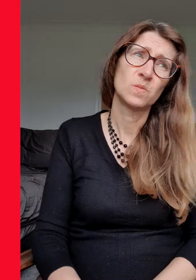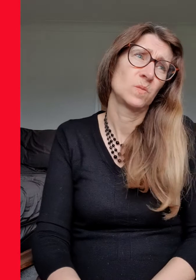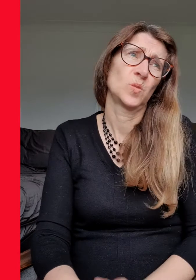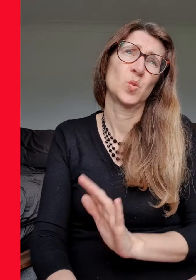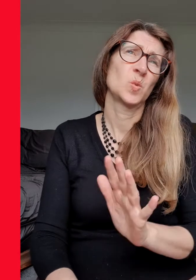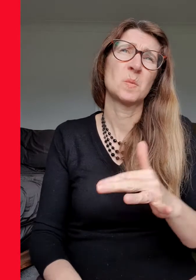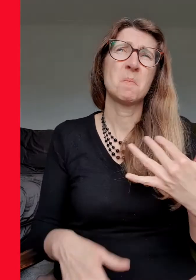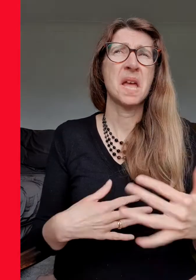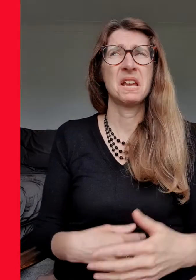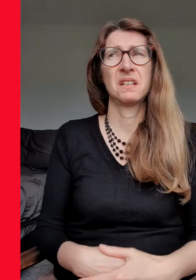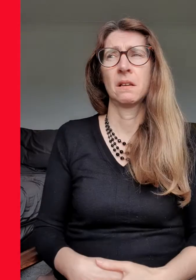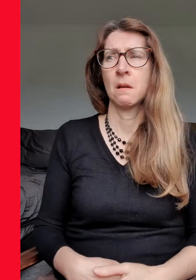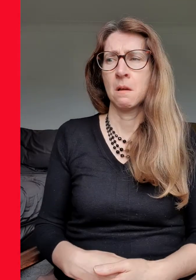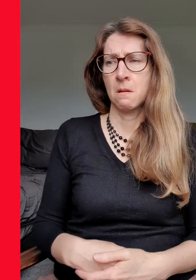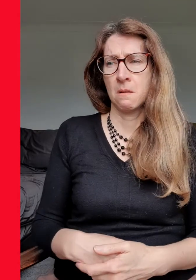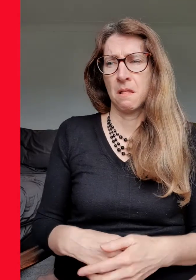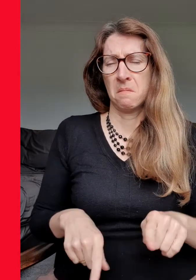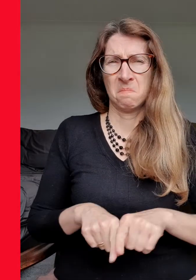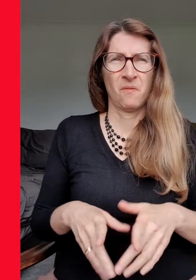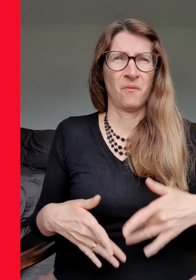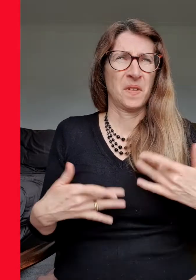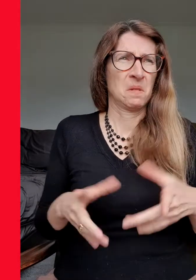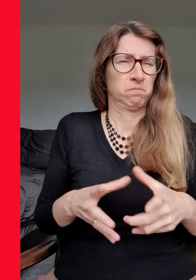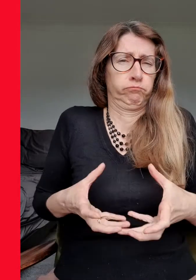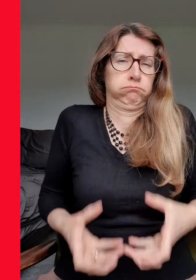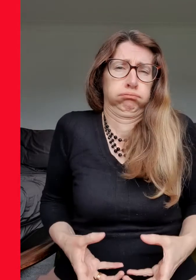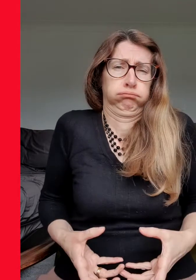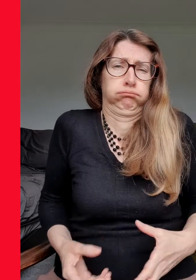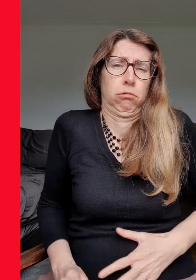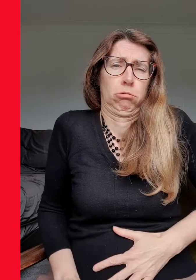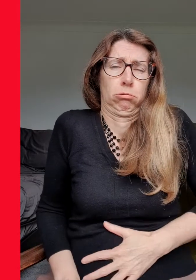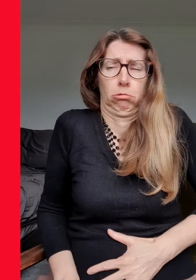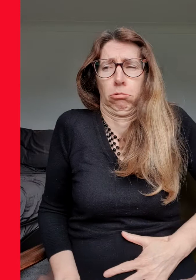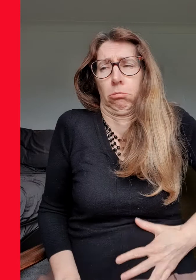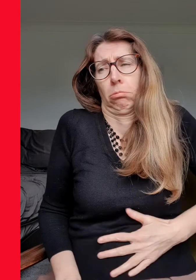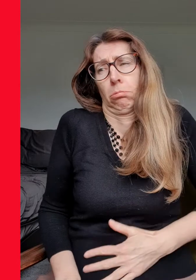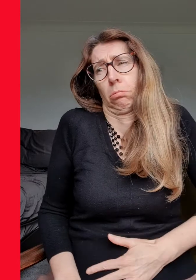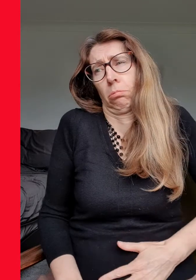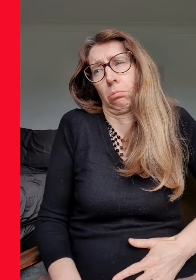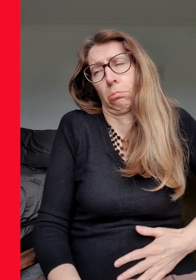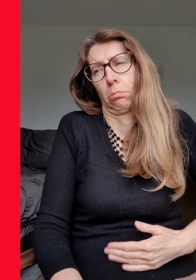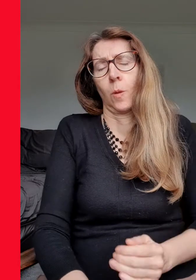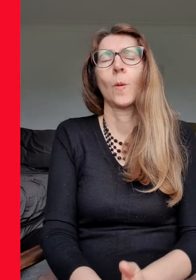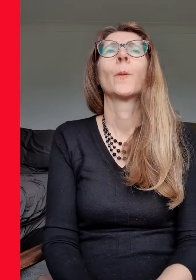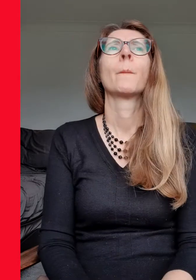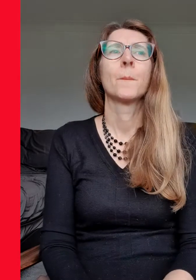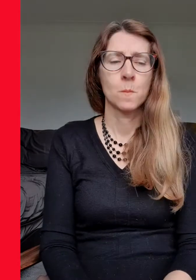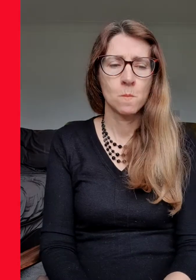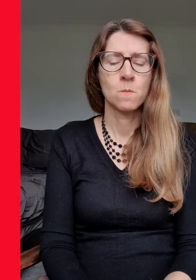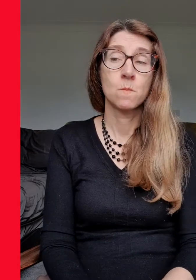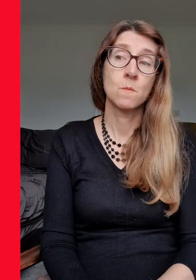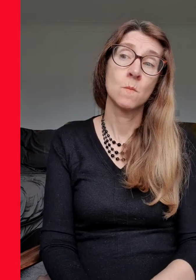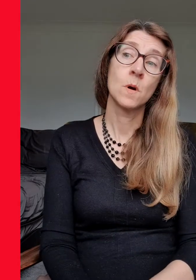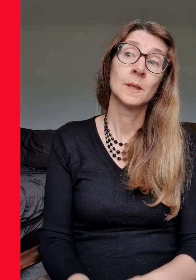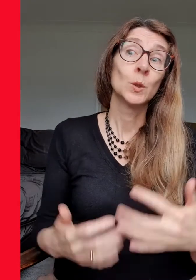Not a pain, like a big heavy lump," said JoJo. "Are you looking forward to going back to